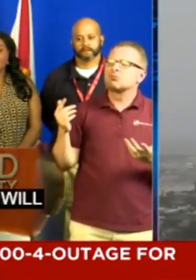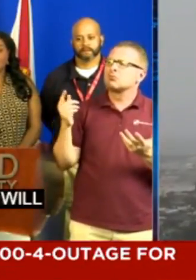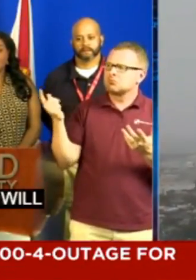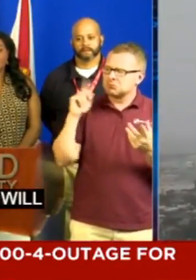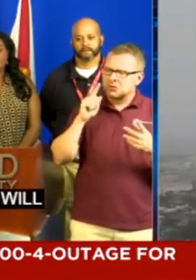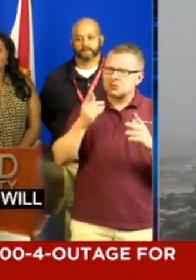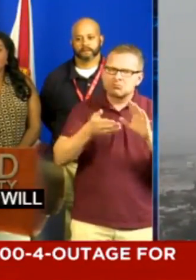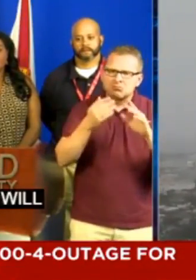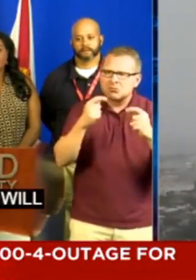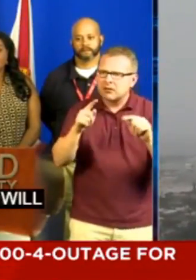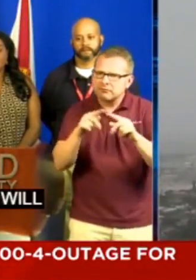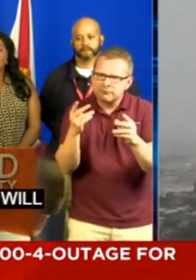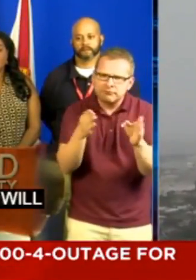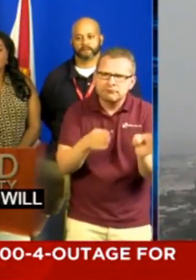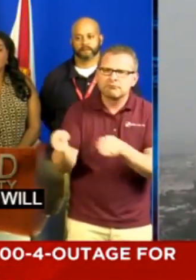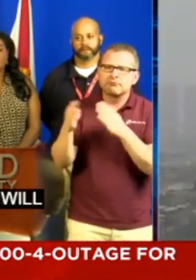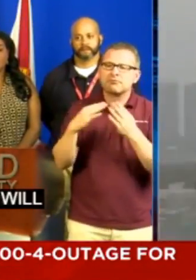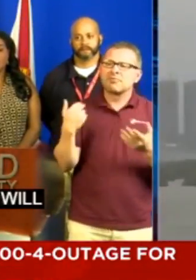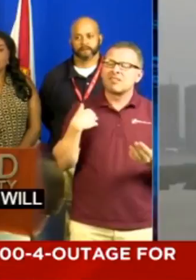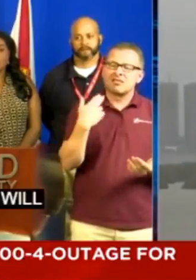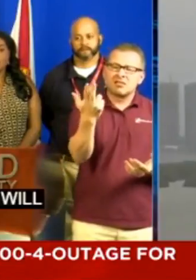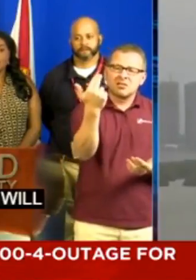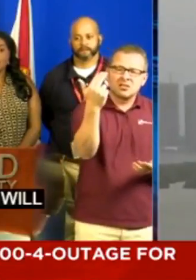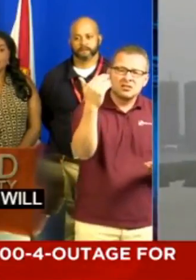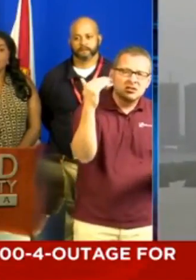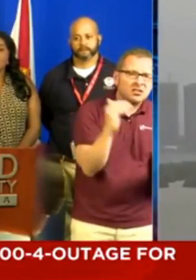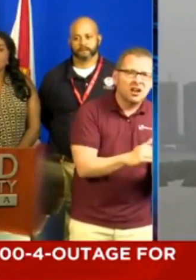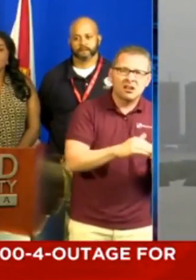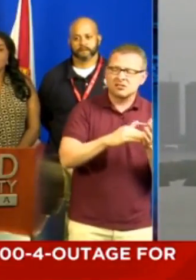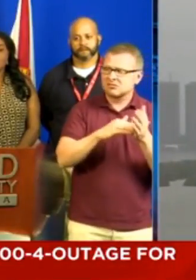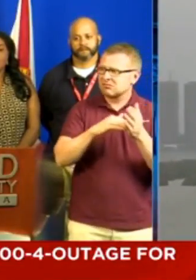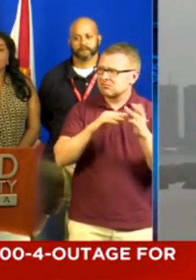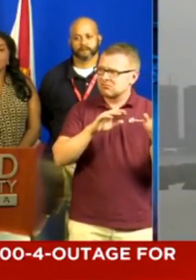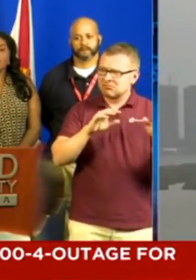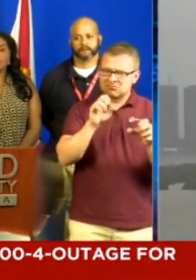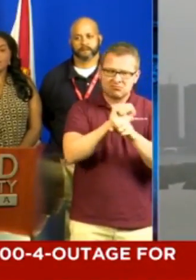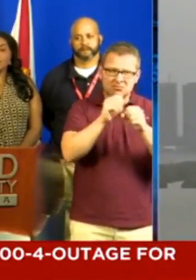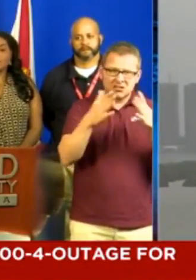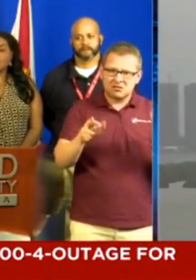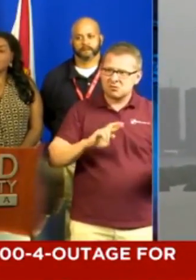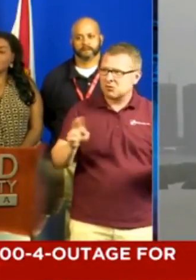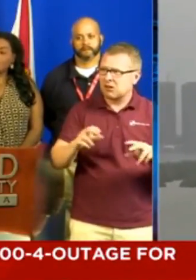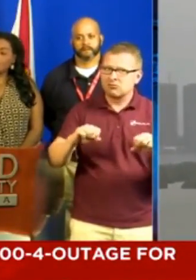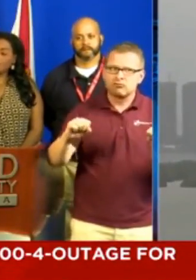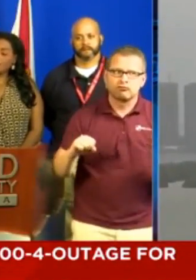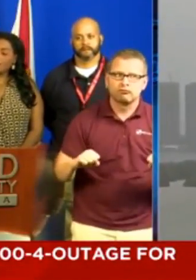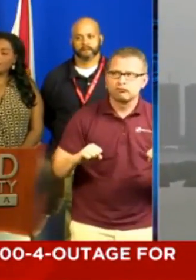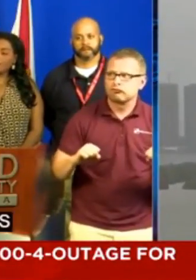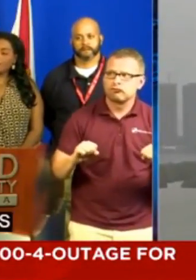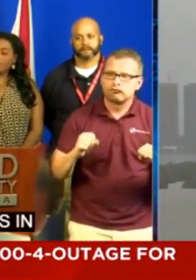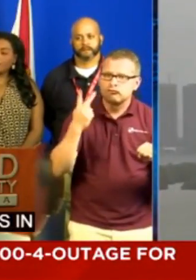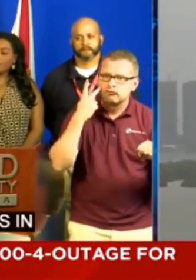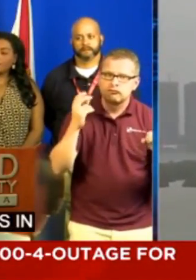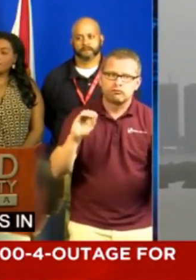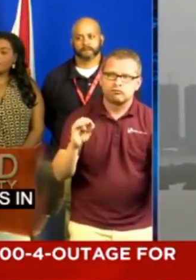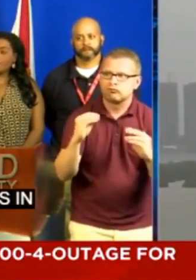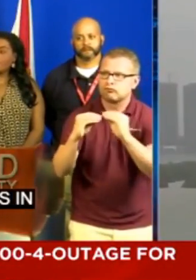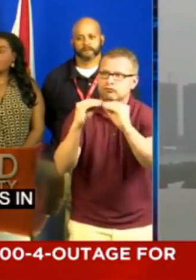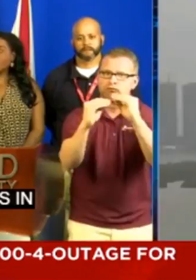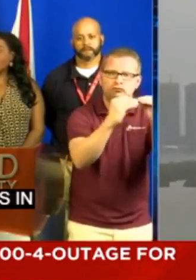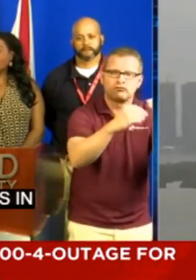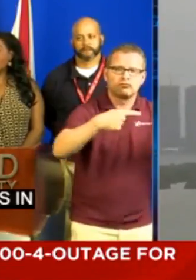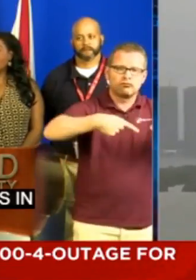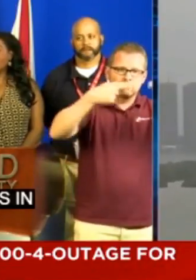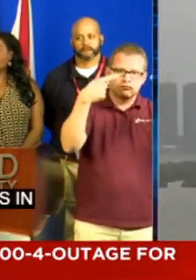in place ready to respond and restore your power after the storm. Some of you are